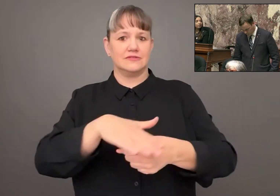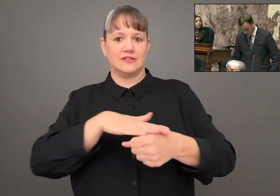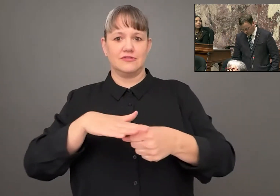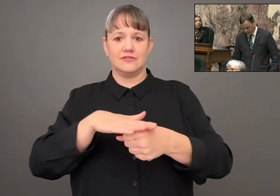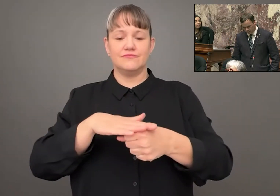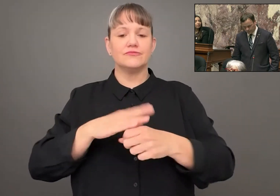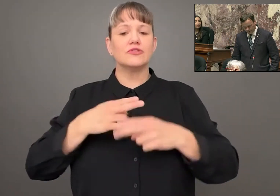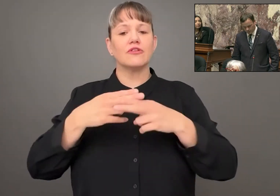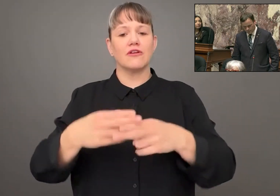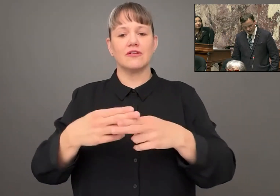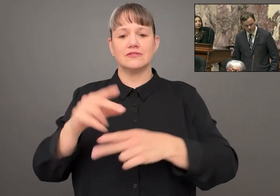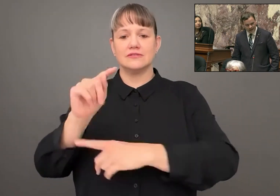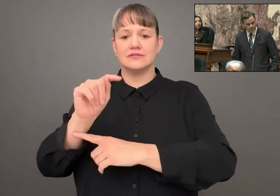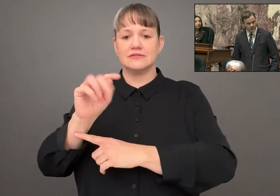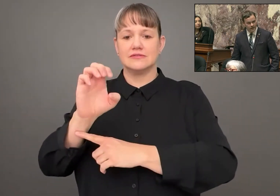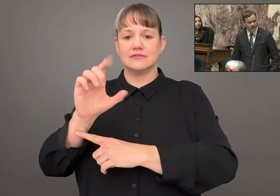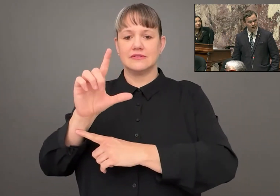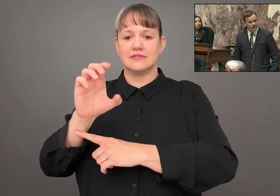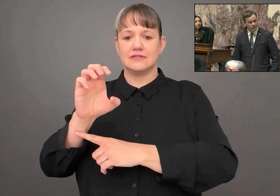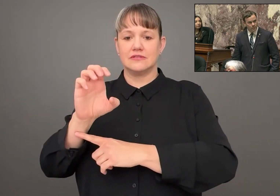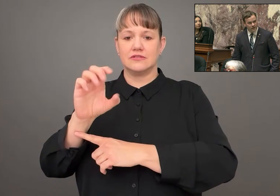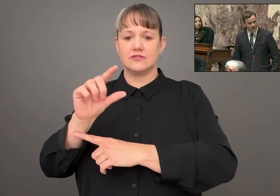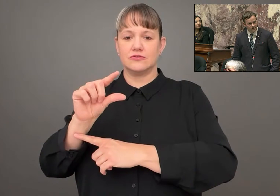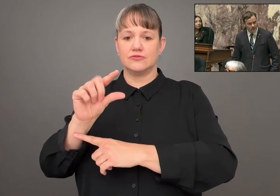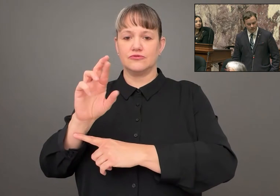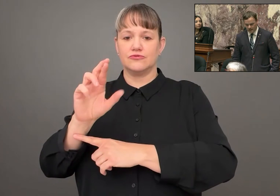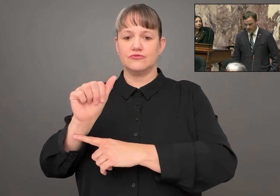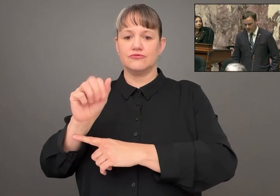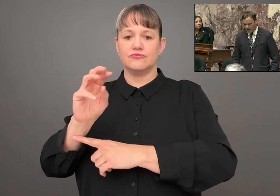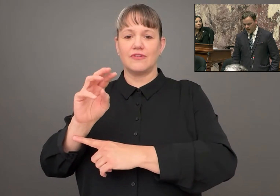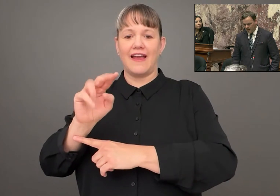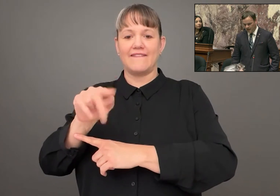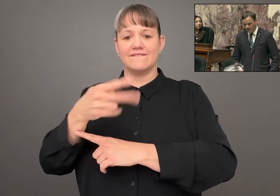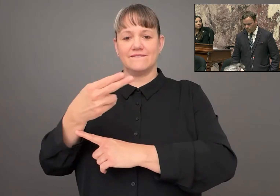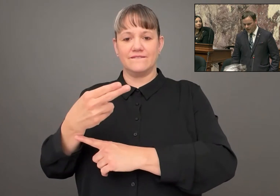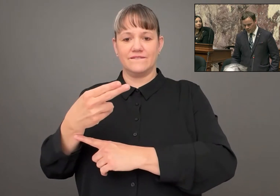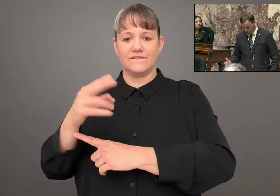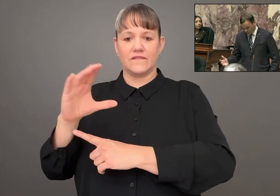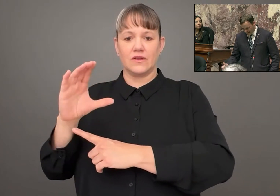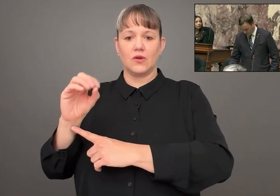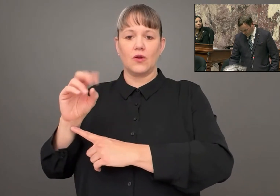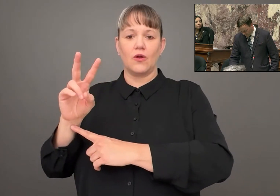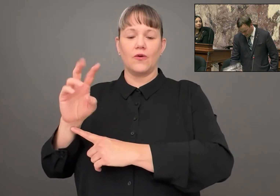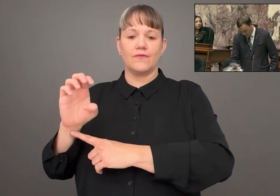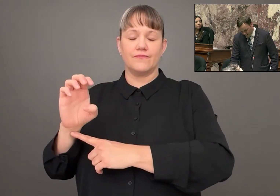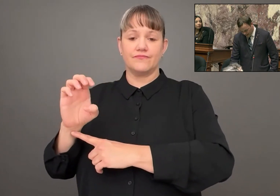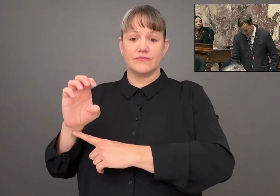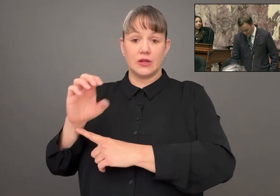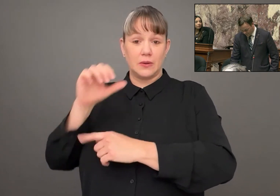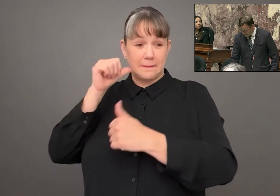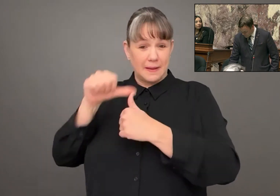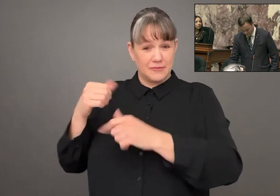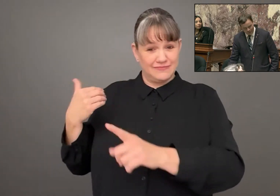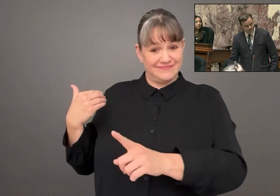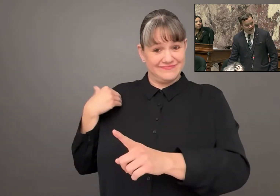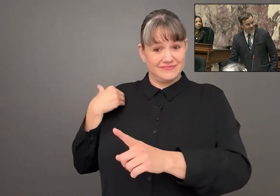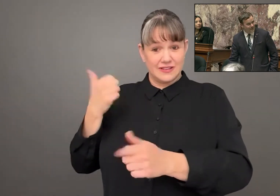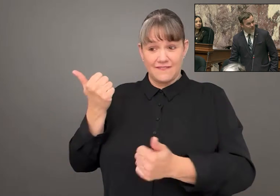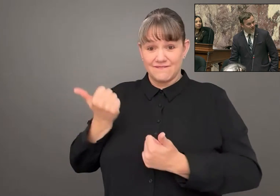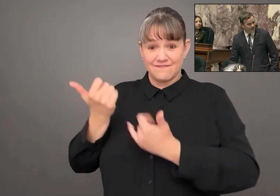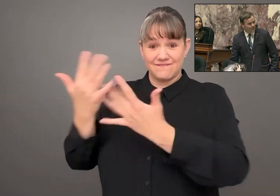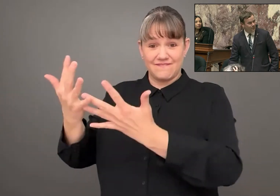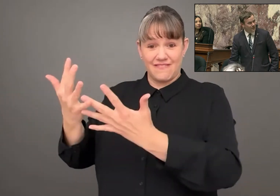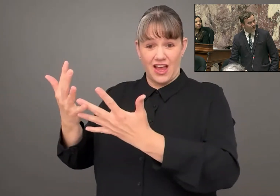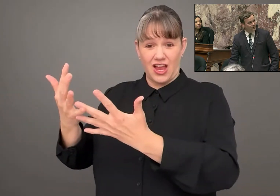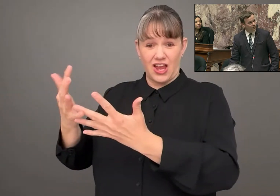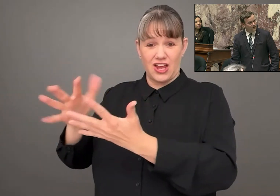over New Year's, very much damaging some of the businesses and incredible attractions there. They fought back, they